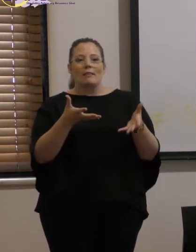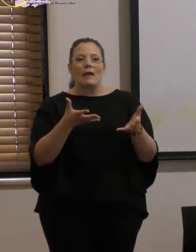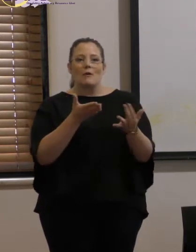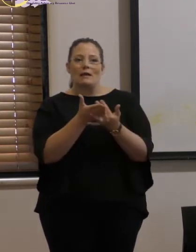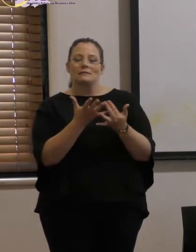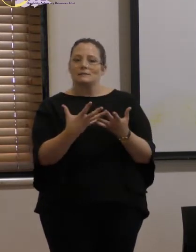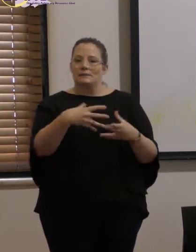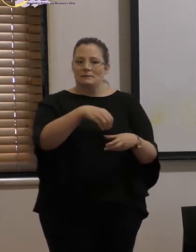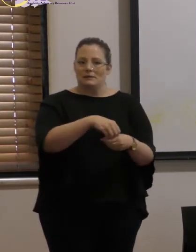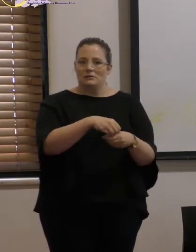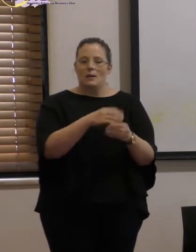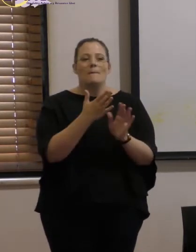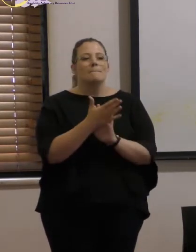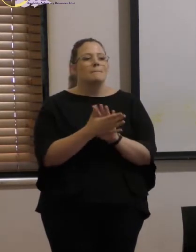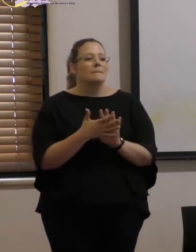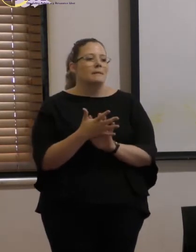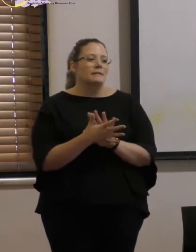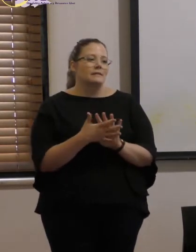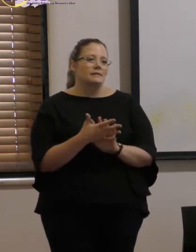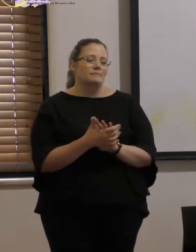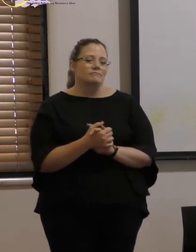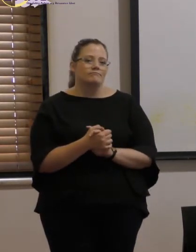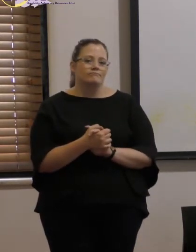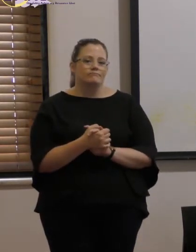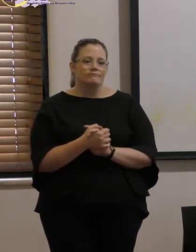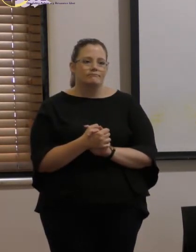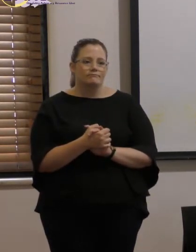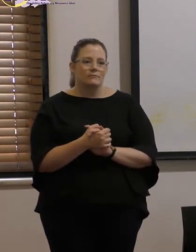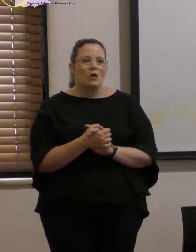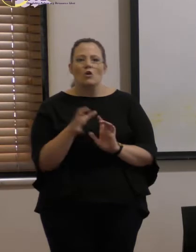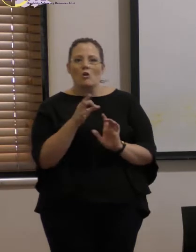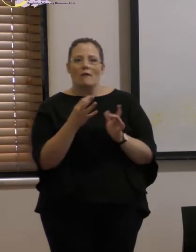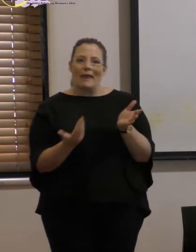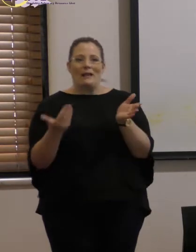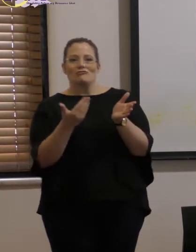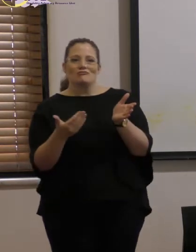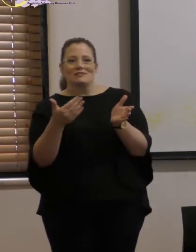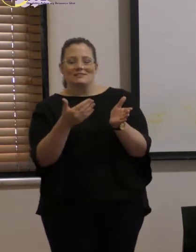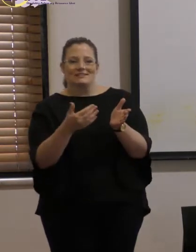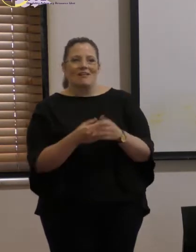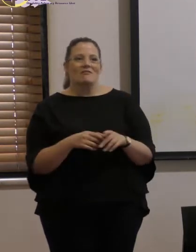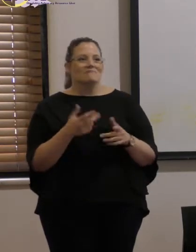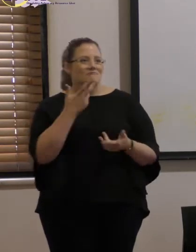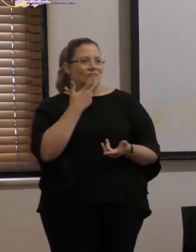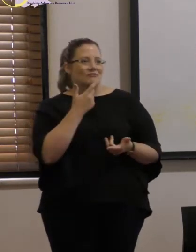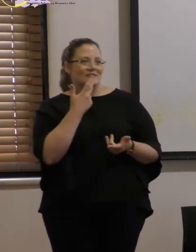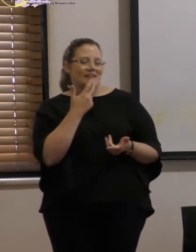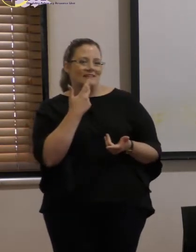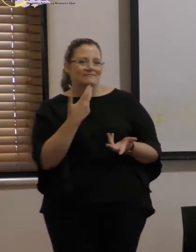things like, I'm not talking about additional extras, you know, like we want,